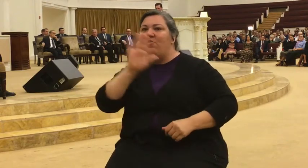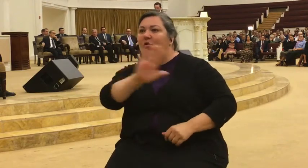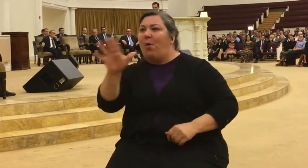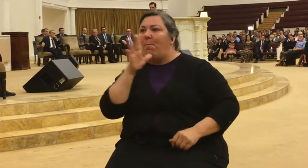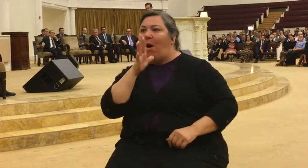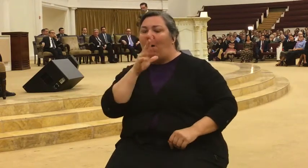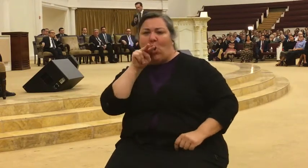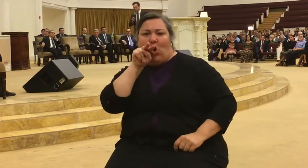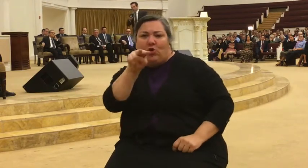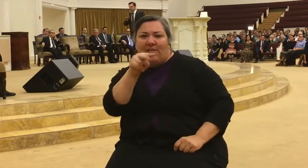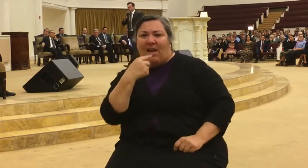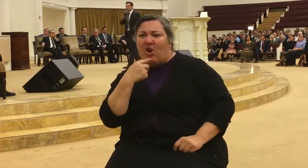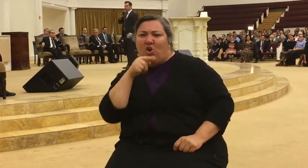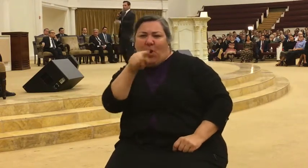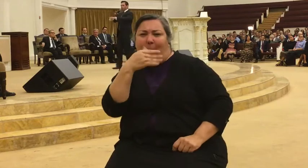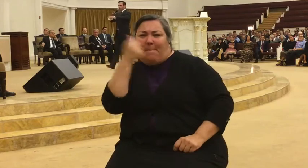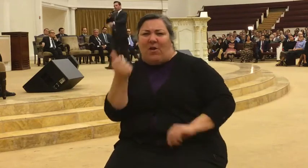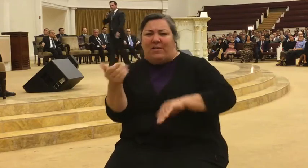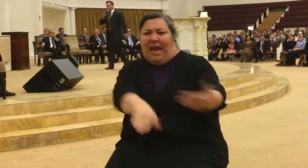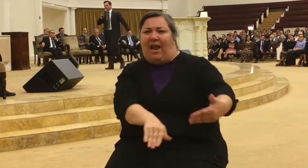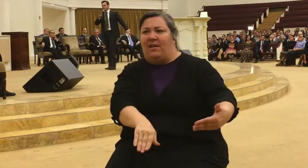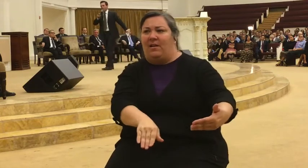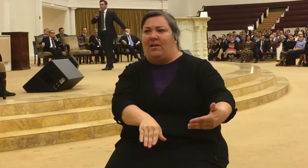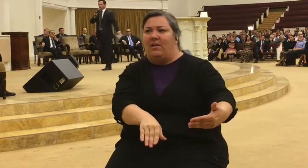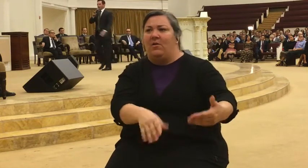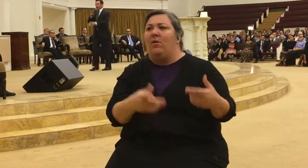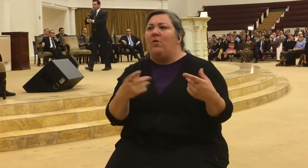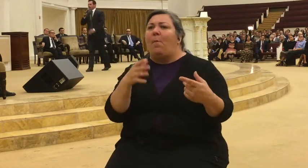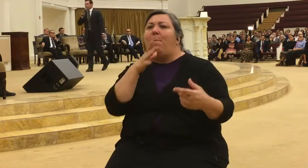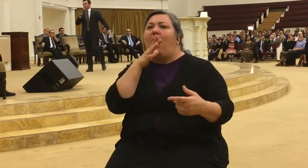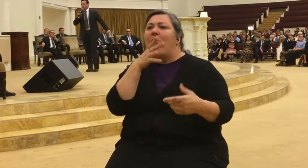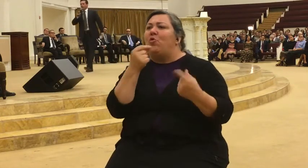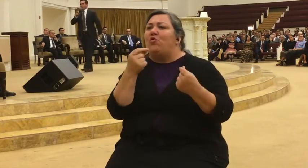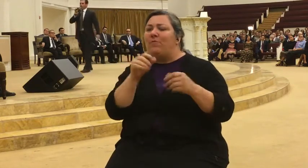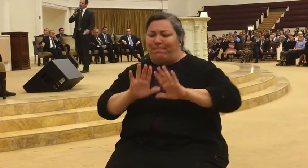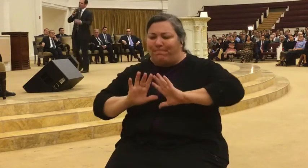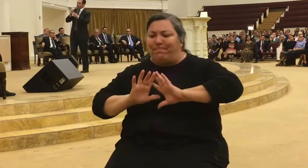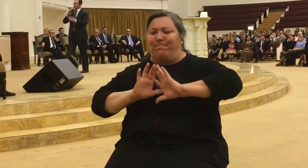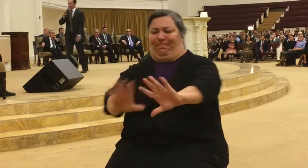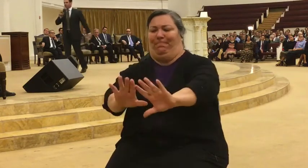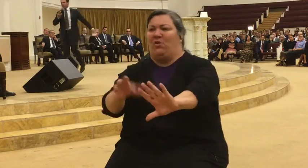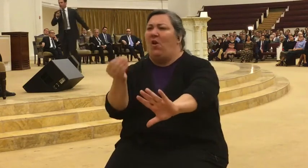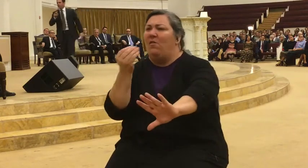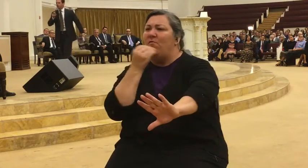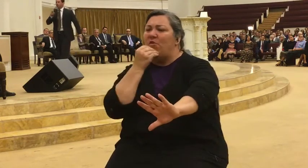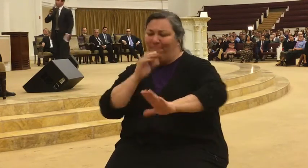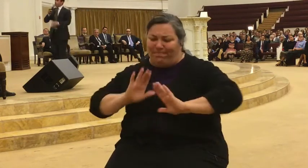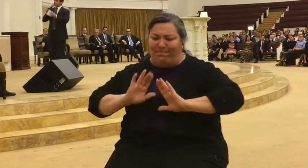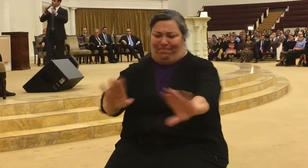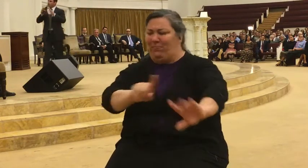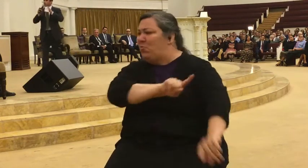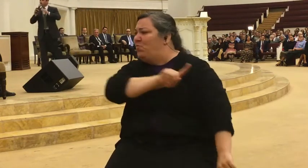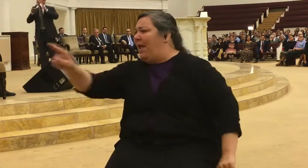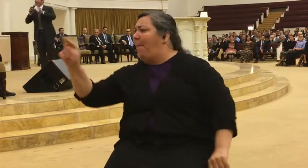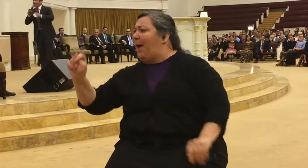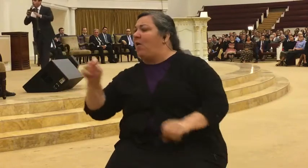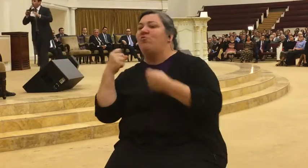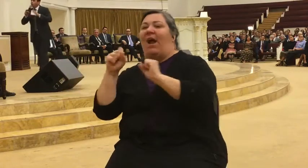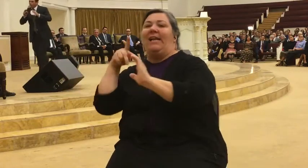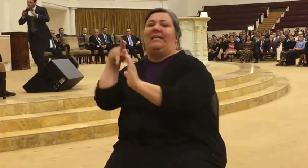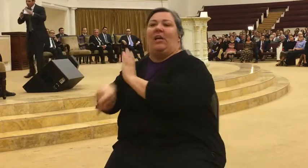dead." She pushed away from the table. She ran to the bathroom and she attempted suicide because Martin's mother